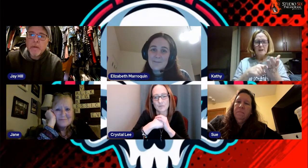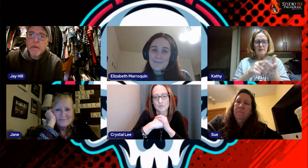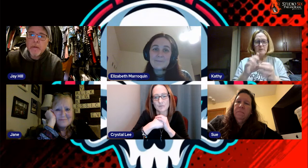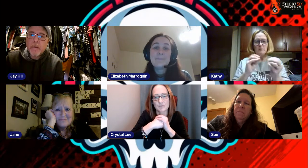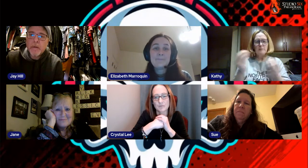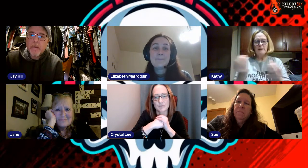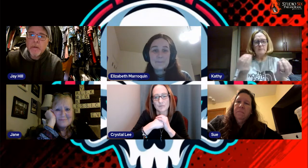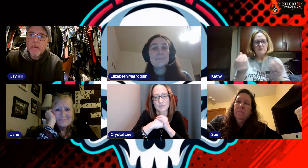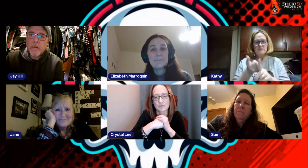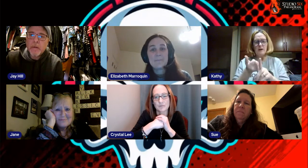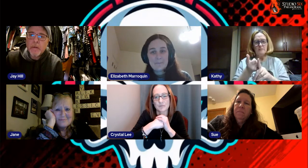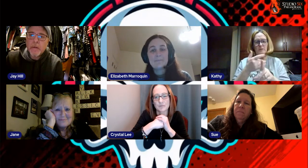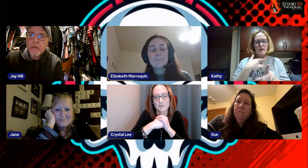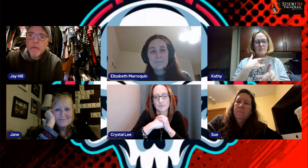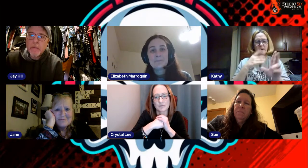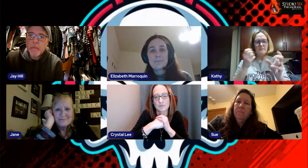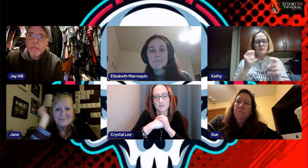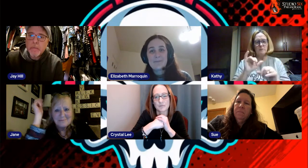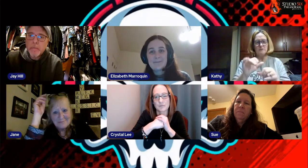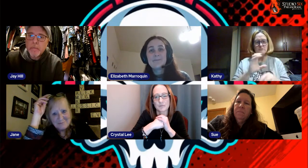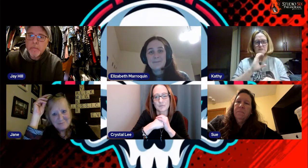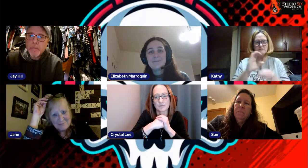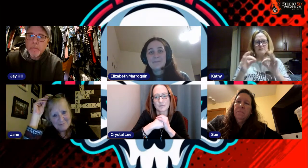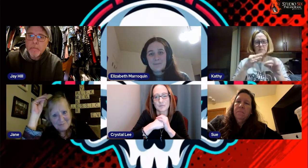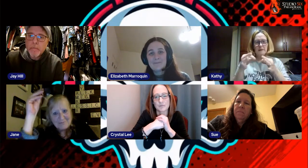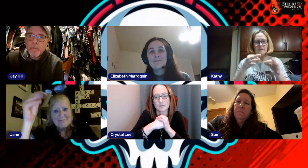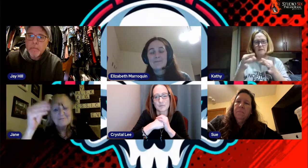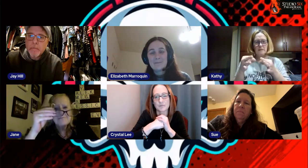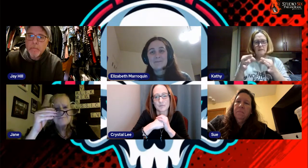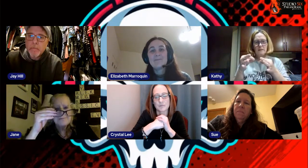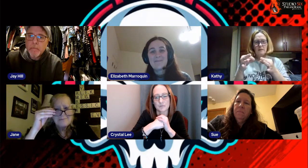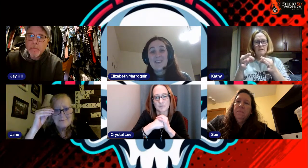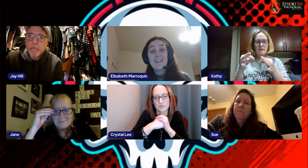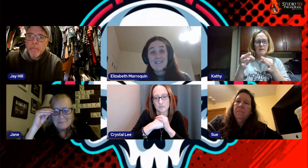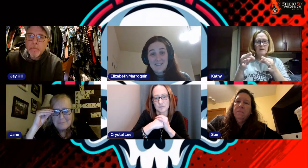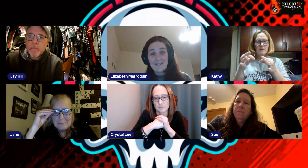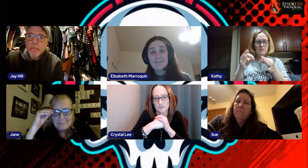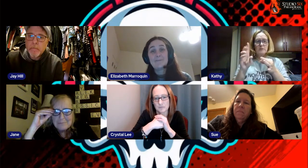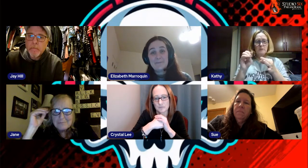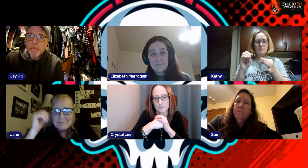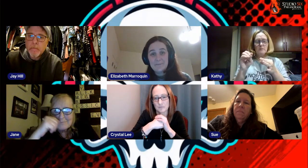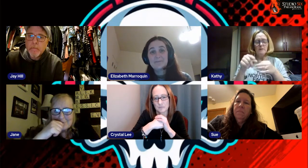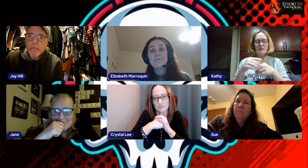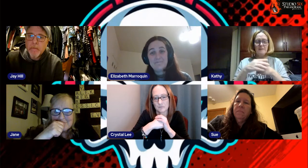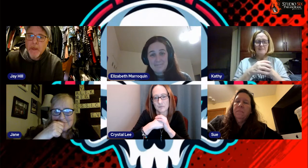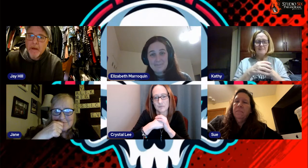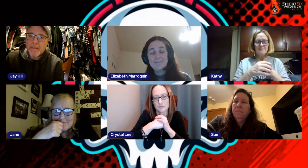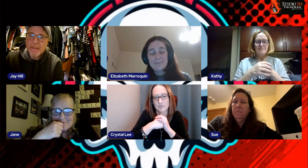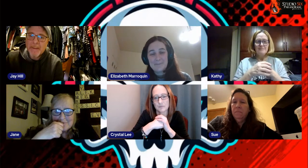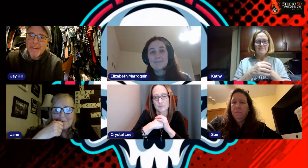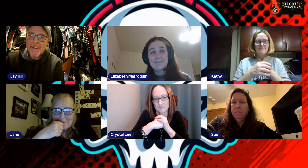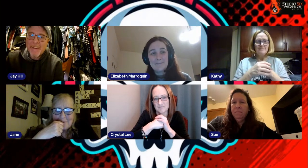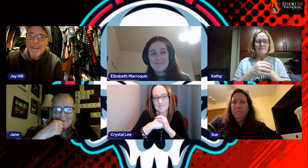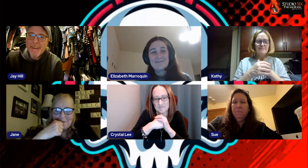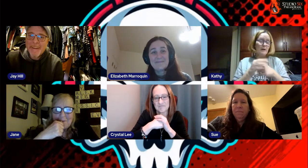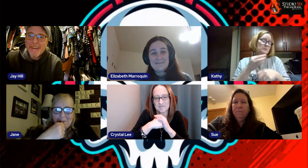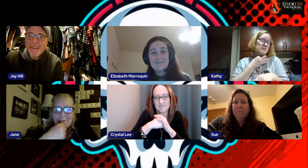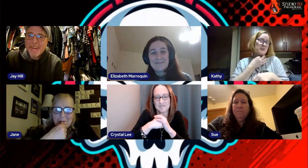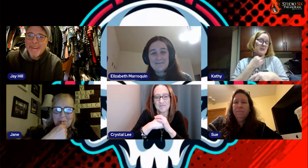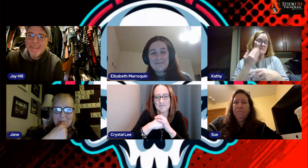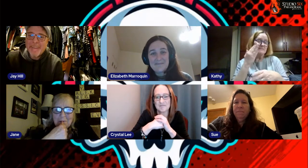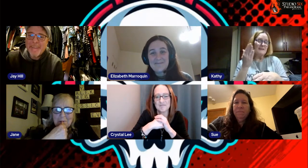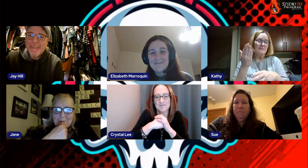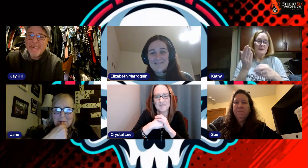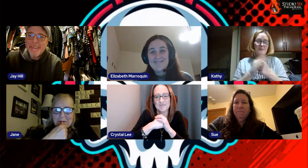sometimes? If you're meeting yourself, do you get that feeling like Crystal's explaining? Yes. You do? Okay. Yes. I'm